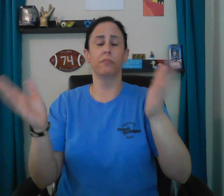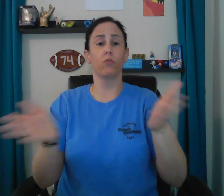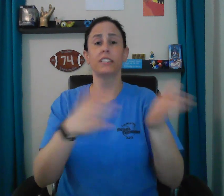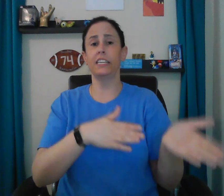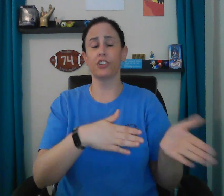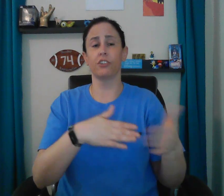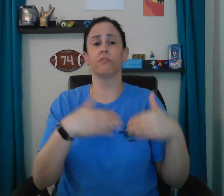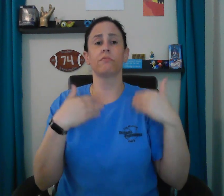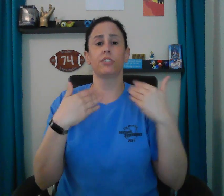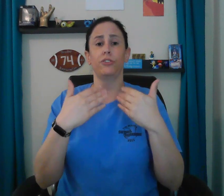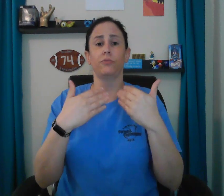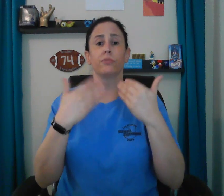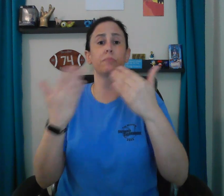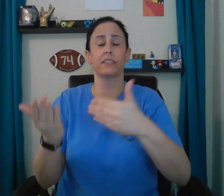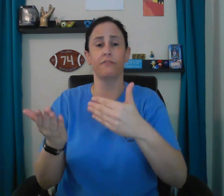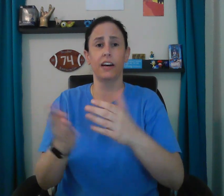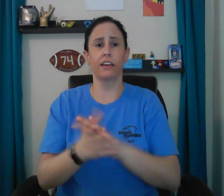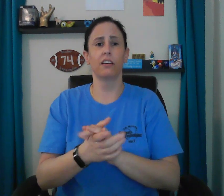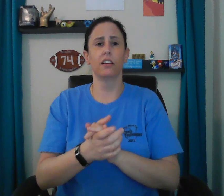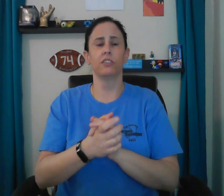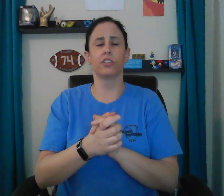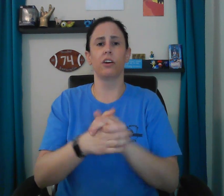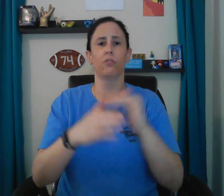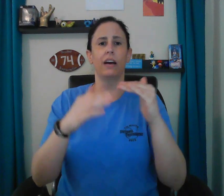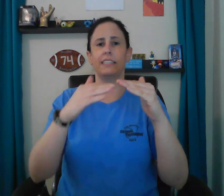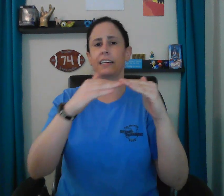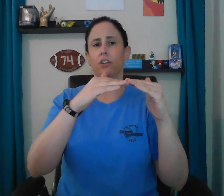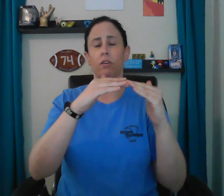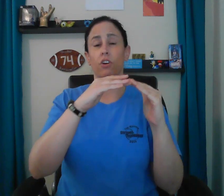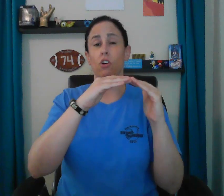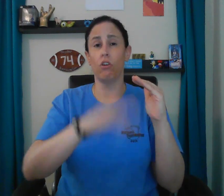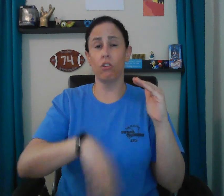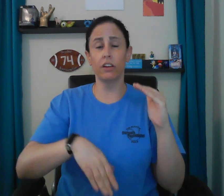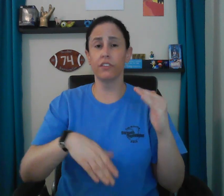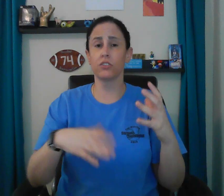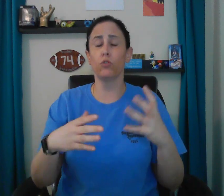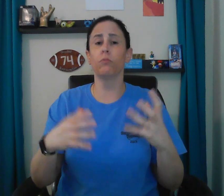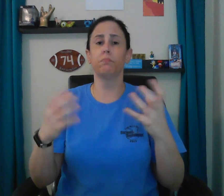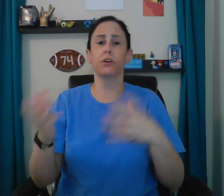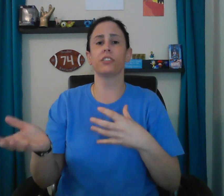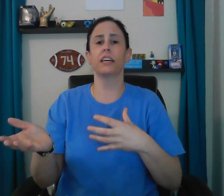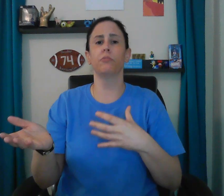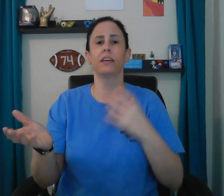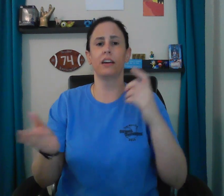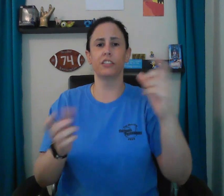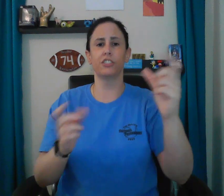before teacher to specify. So I didn't go over all of the school personnel because you